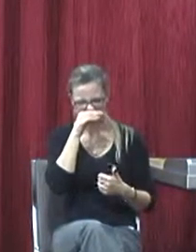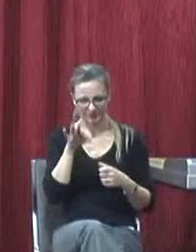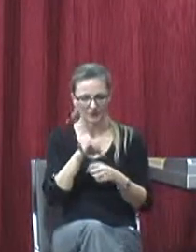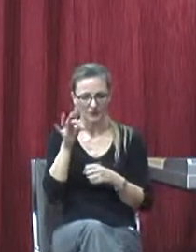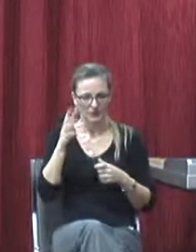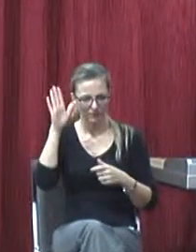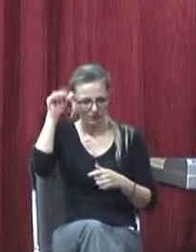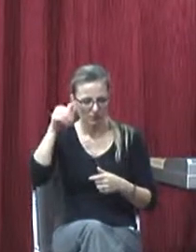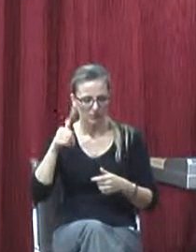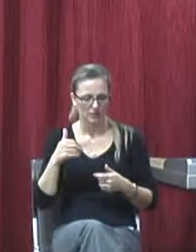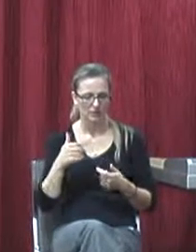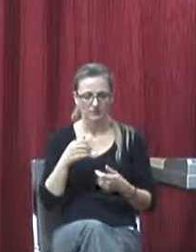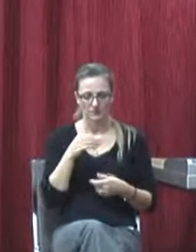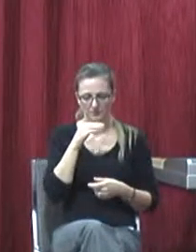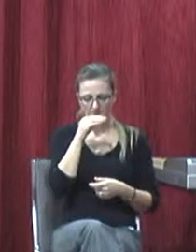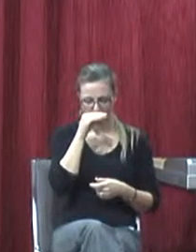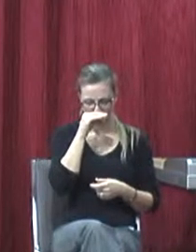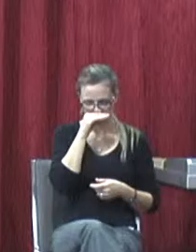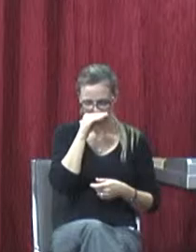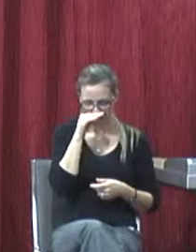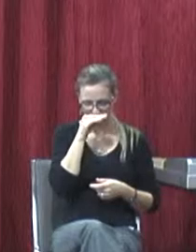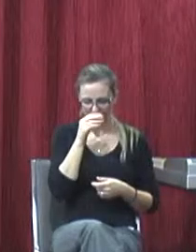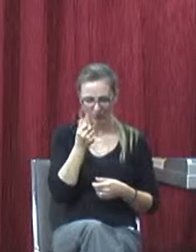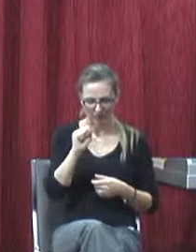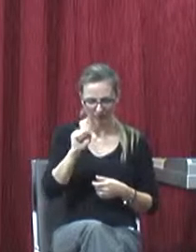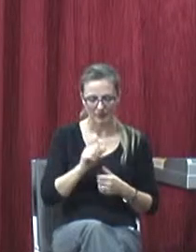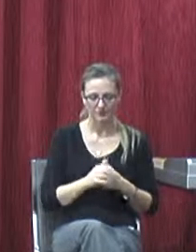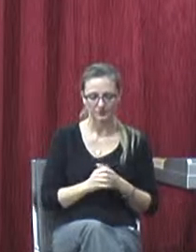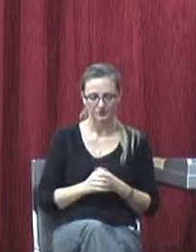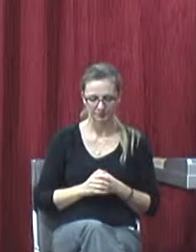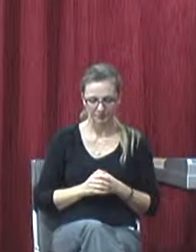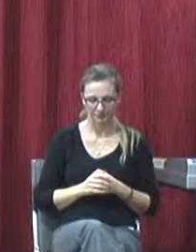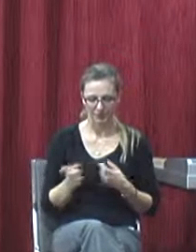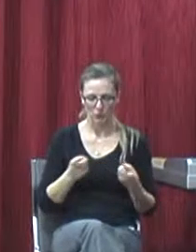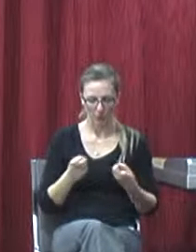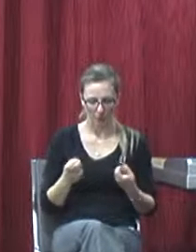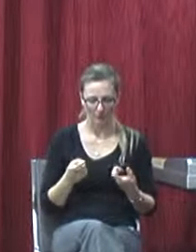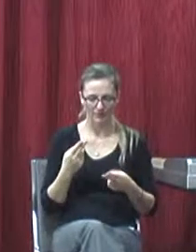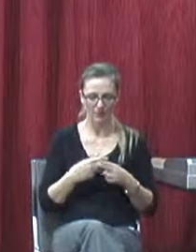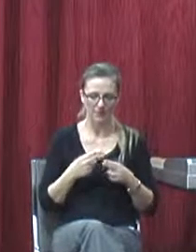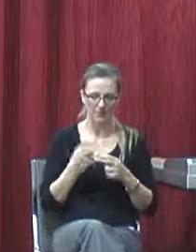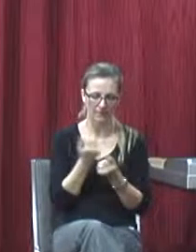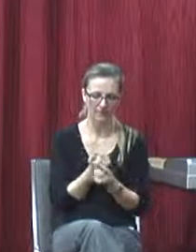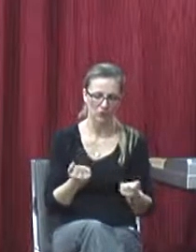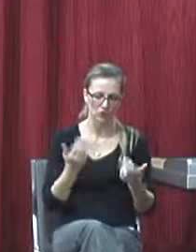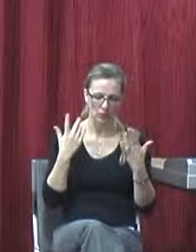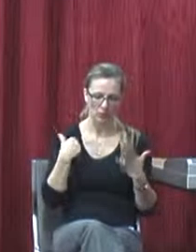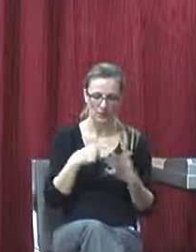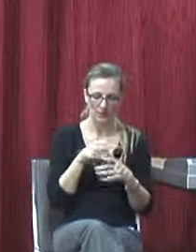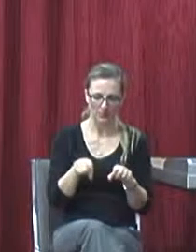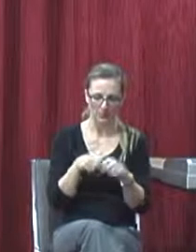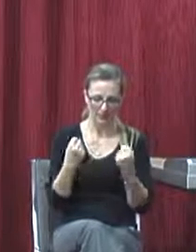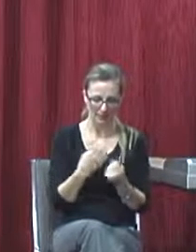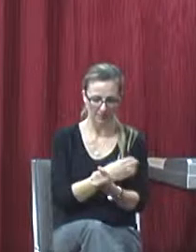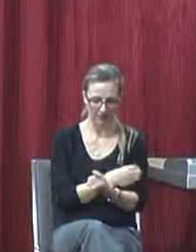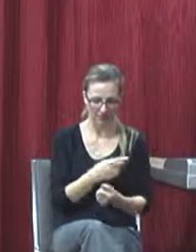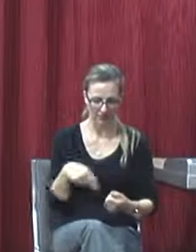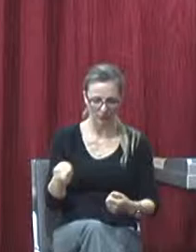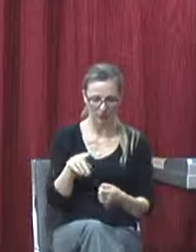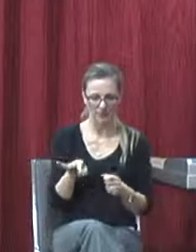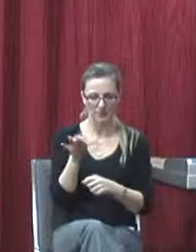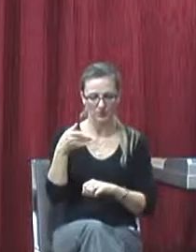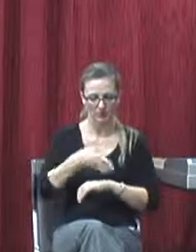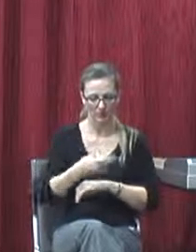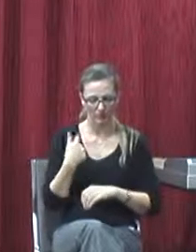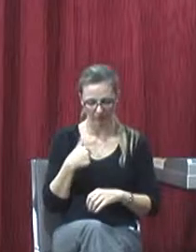of stubbornness and stiff-neckedness, rebellion and control. In the name of Yeshua, we break the power of those spirits over us.